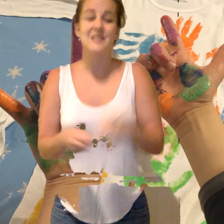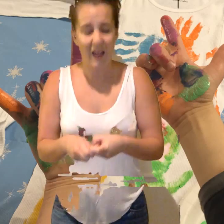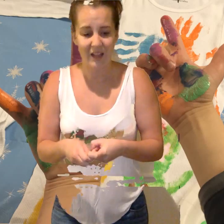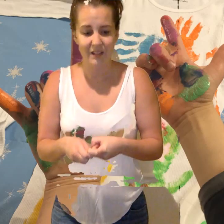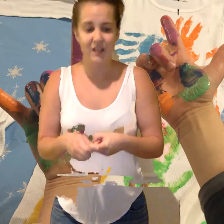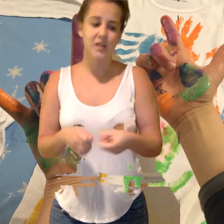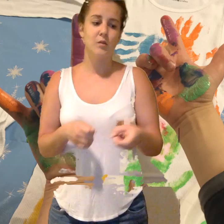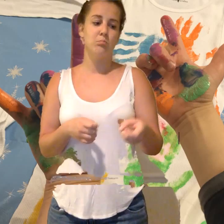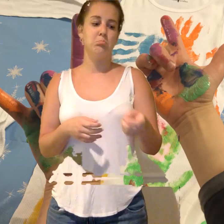exactly